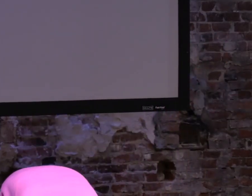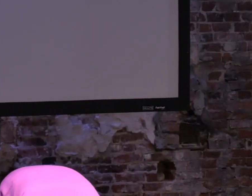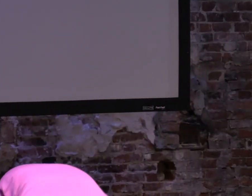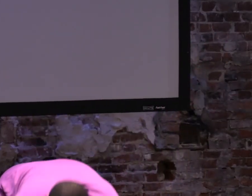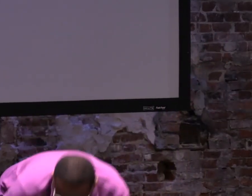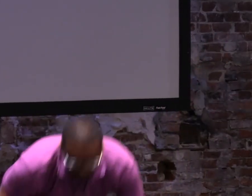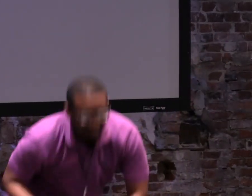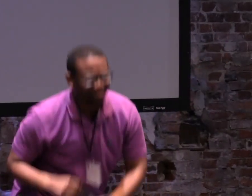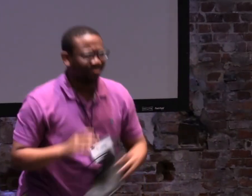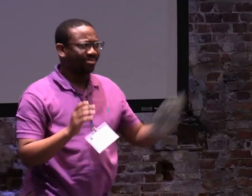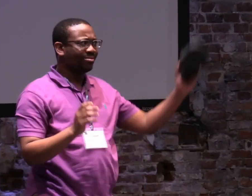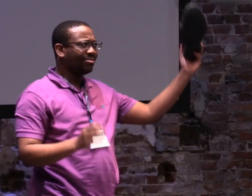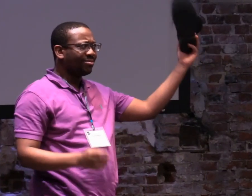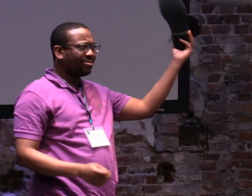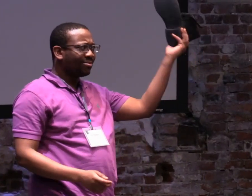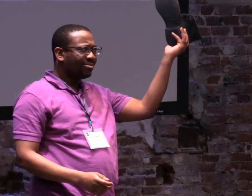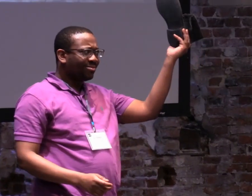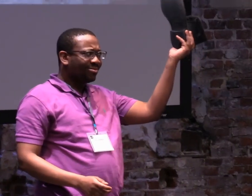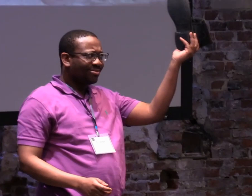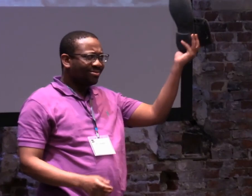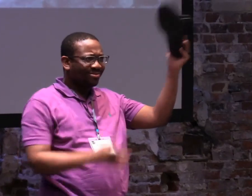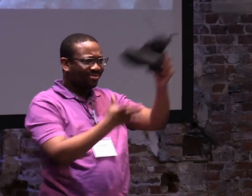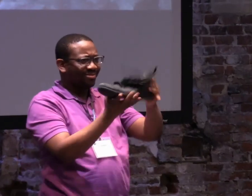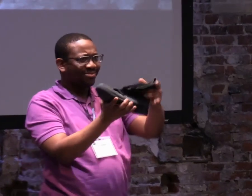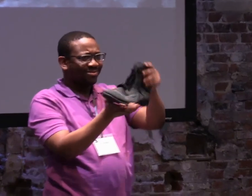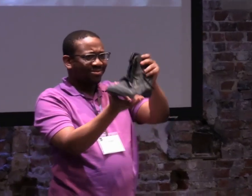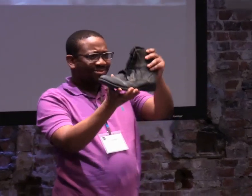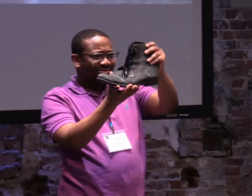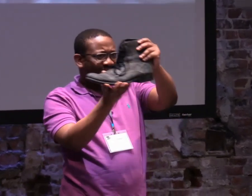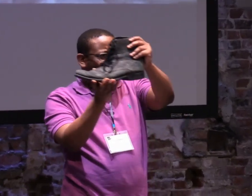I brought this.